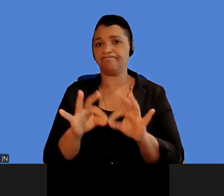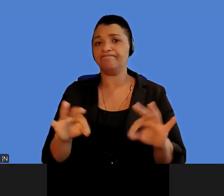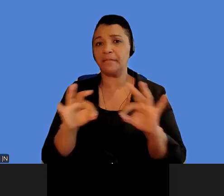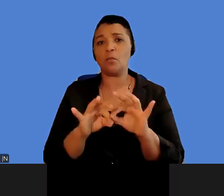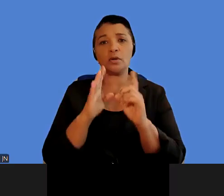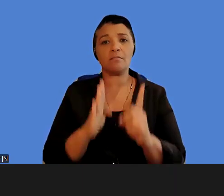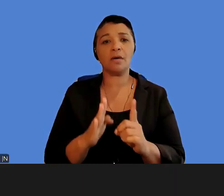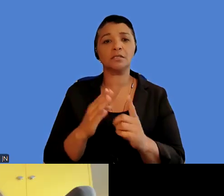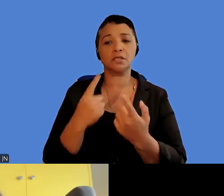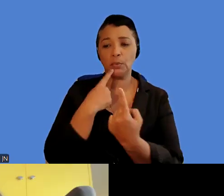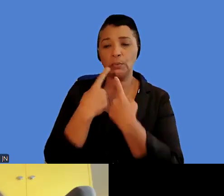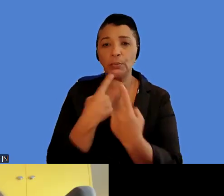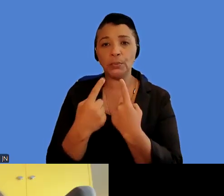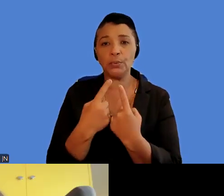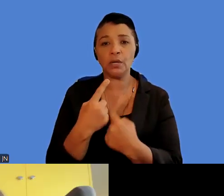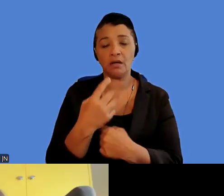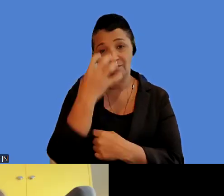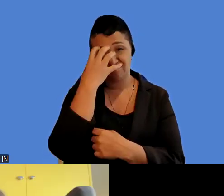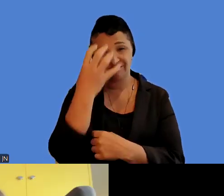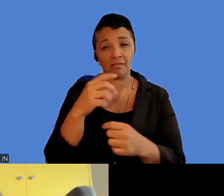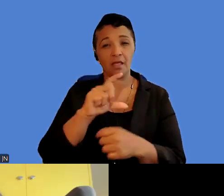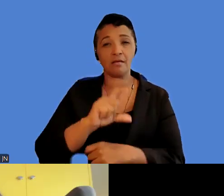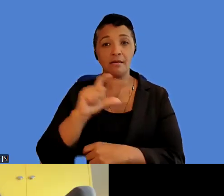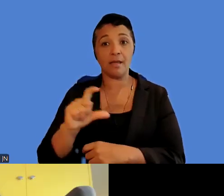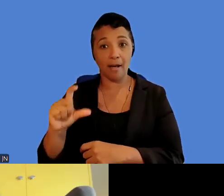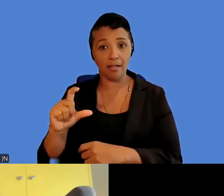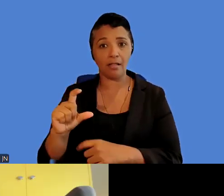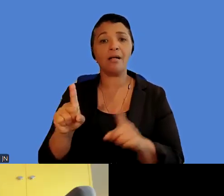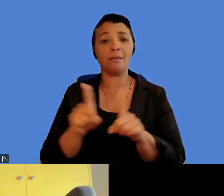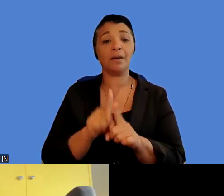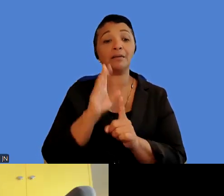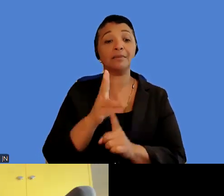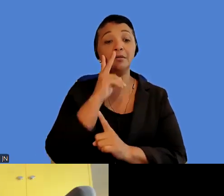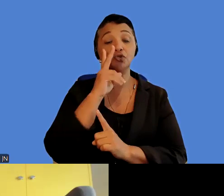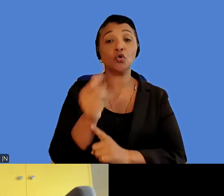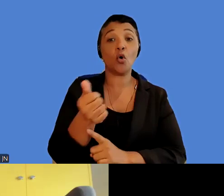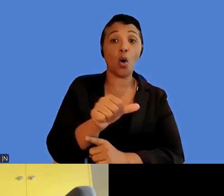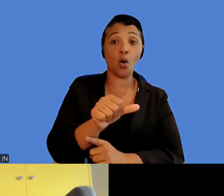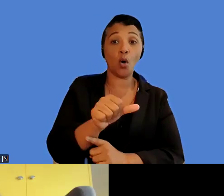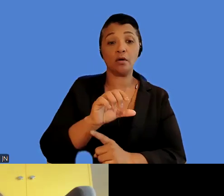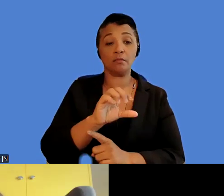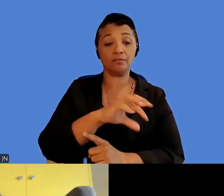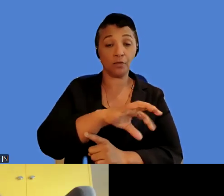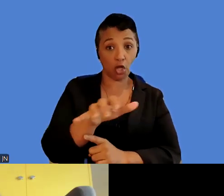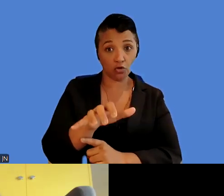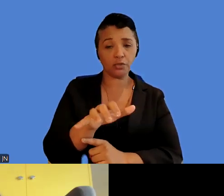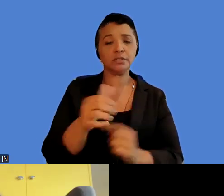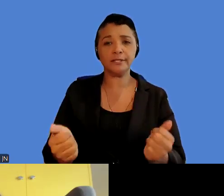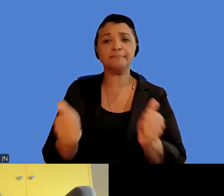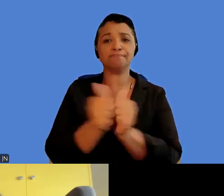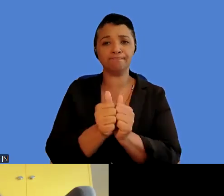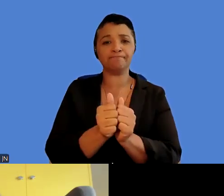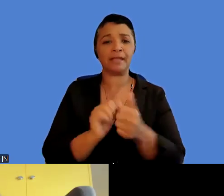example, engaging the state of Nepal, but also to approach other states that might also be allied to